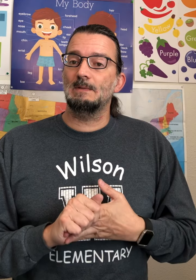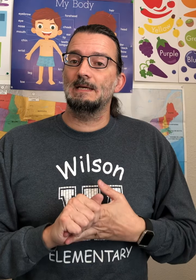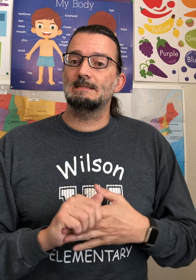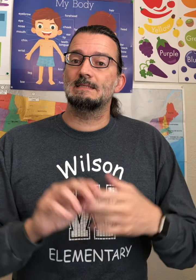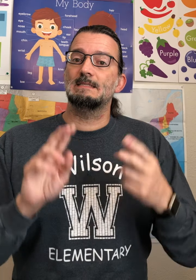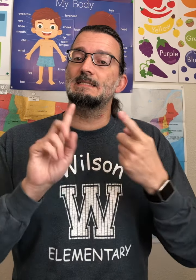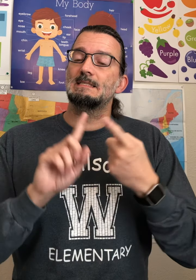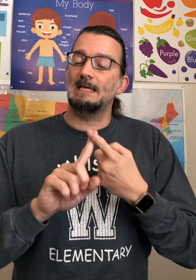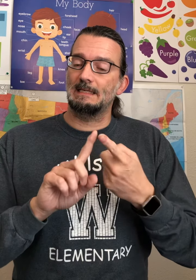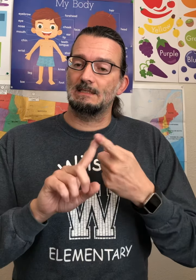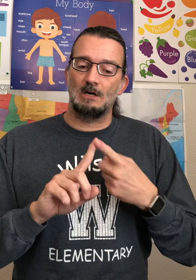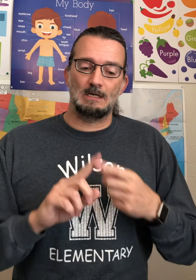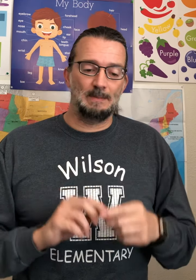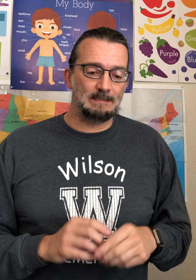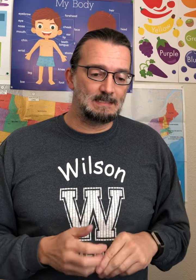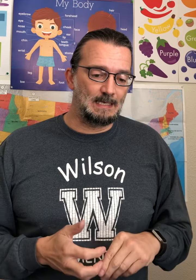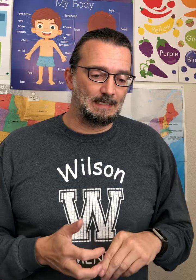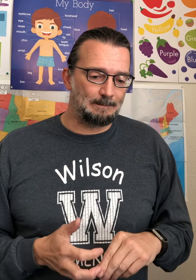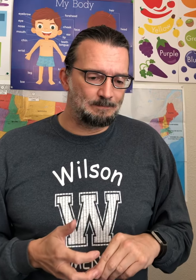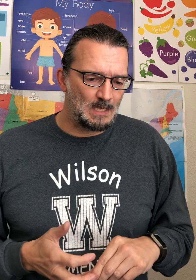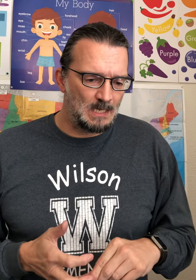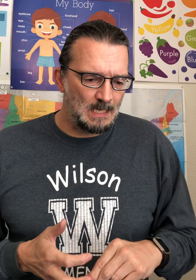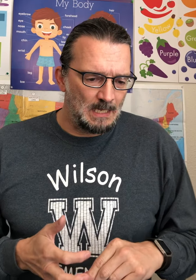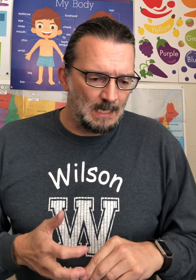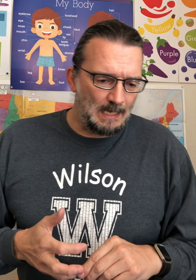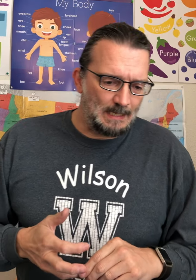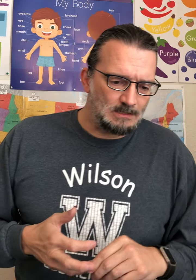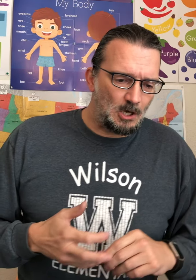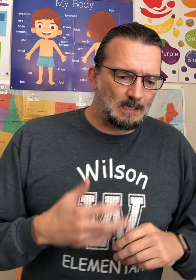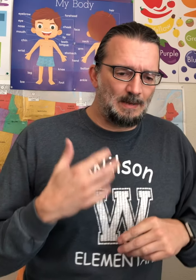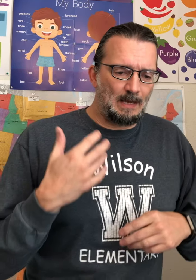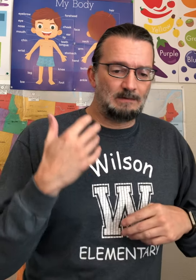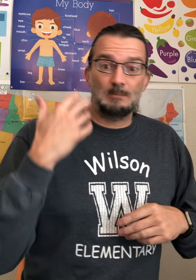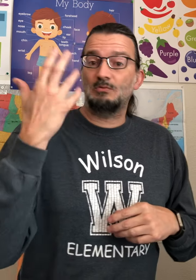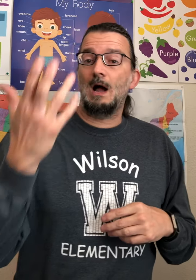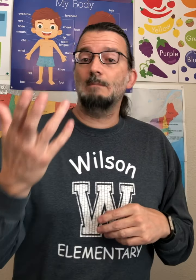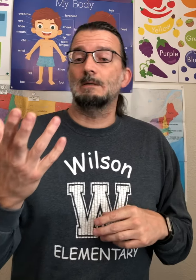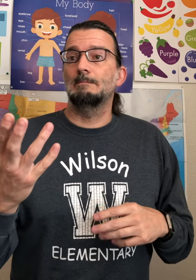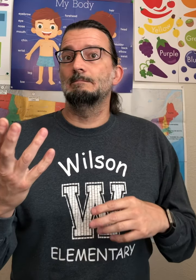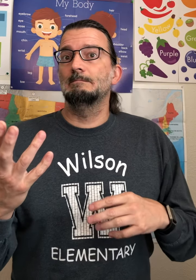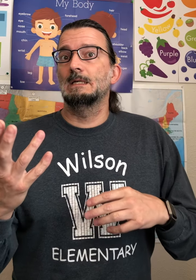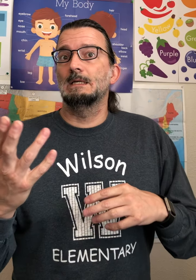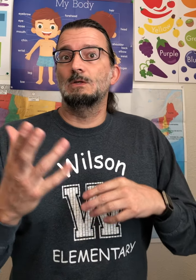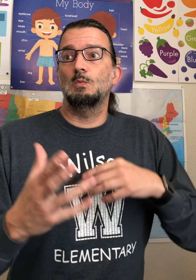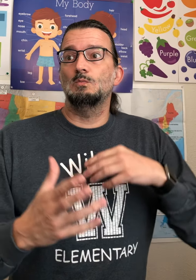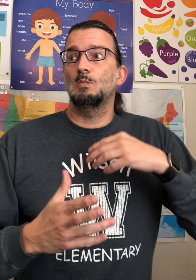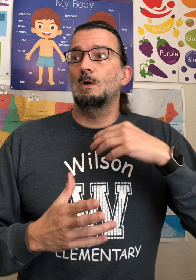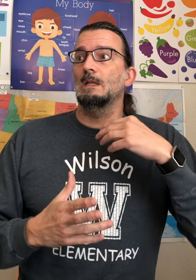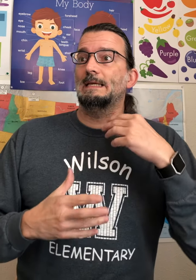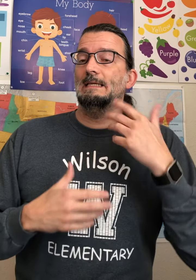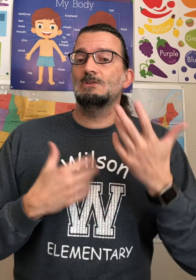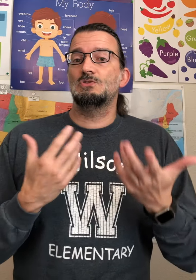place is the setting. I'll talk about the setting. Talk about the problem. Like in the